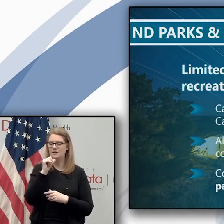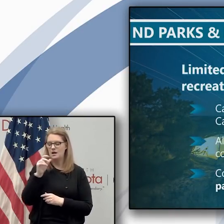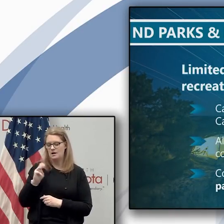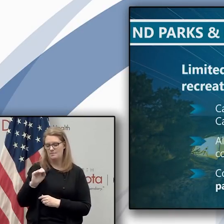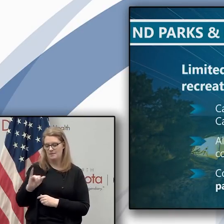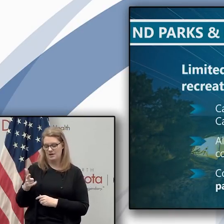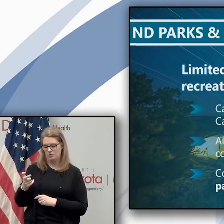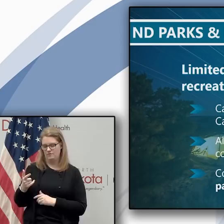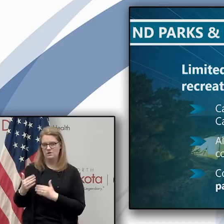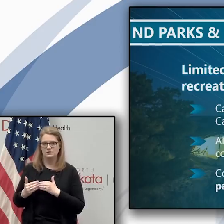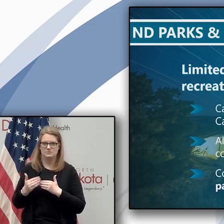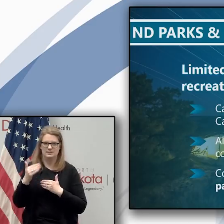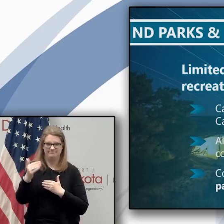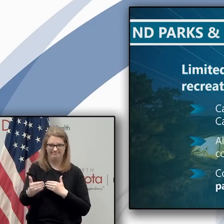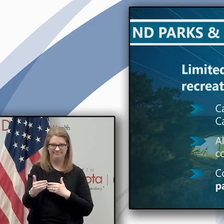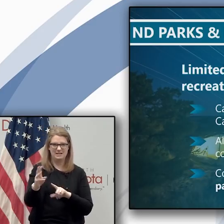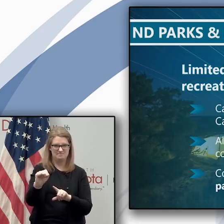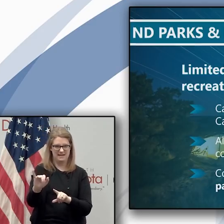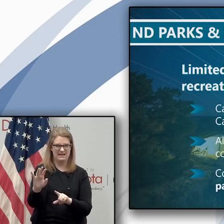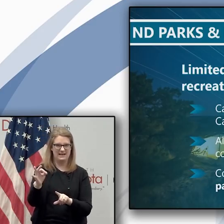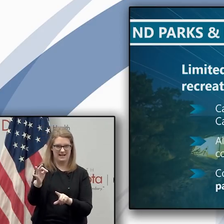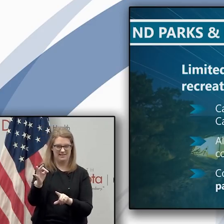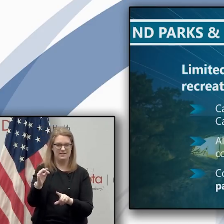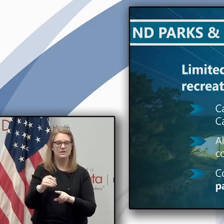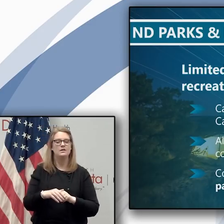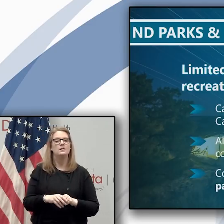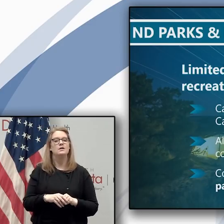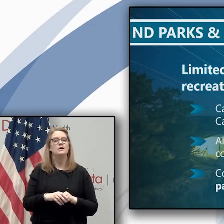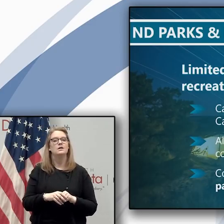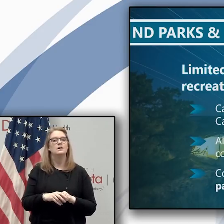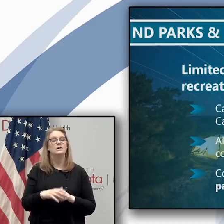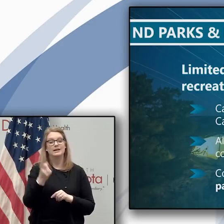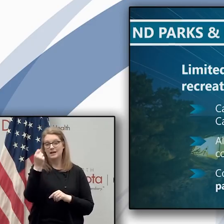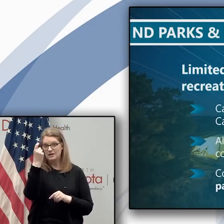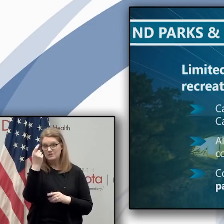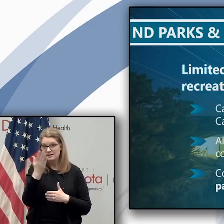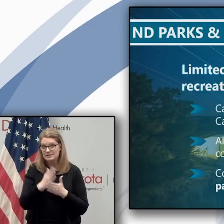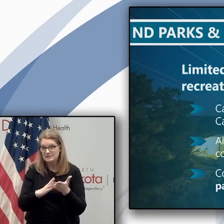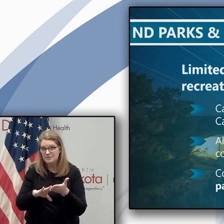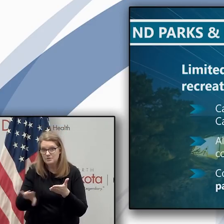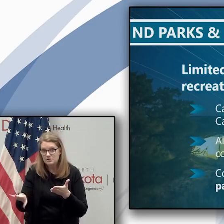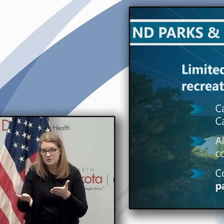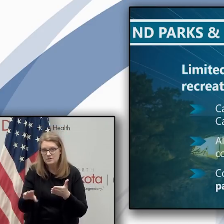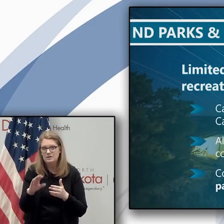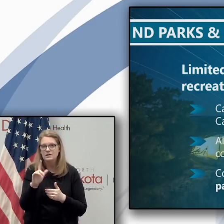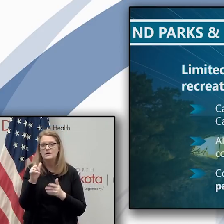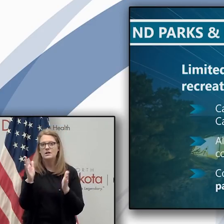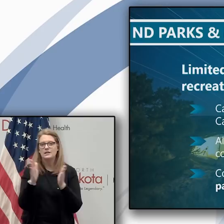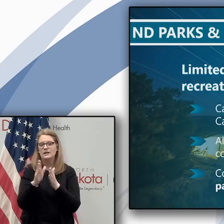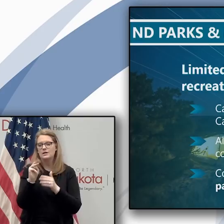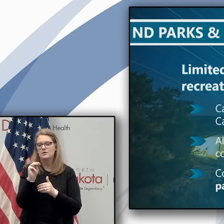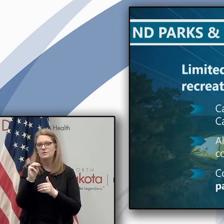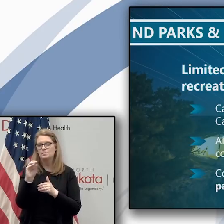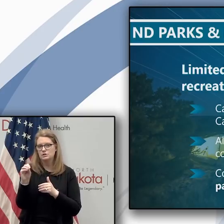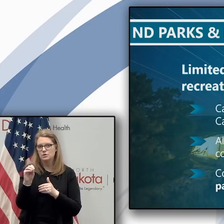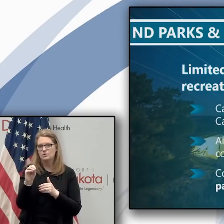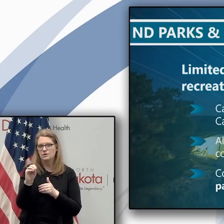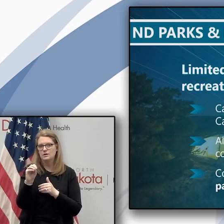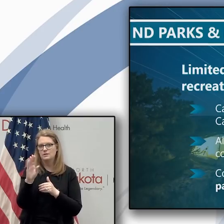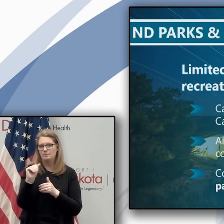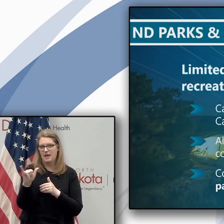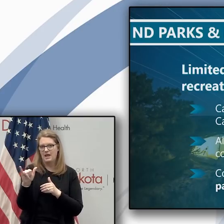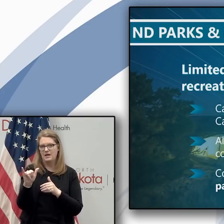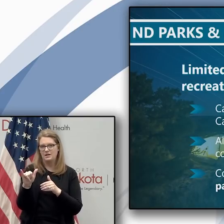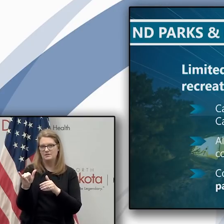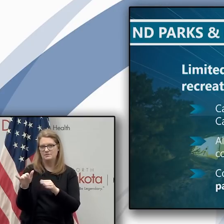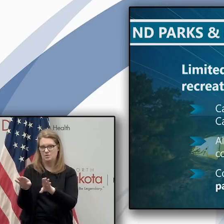pulling that forward. There are some exclusions to this, which including the Little Missouri Bay State Park will remain on the